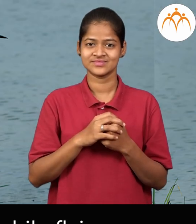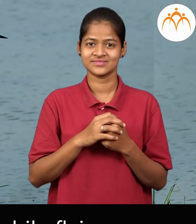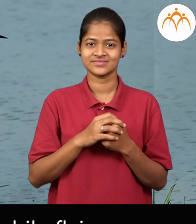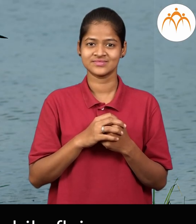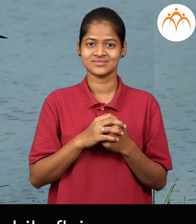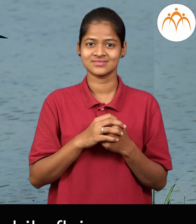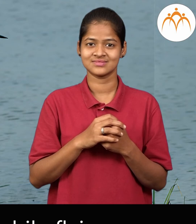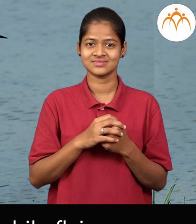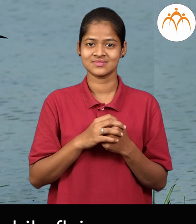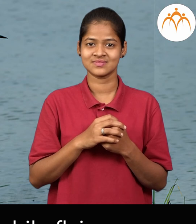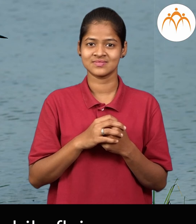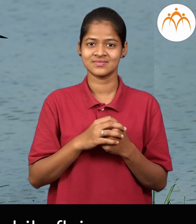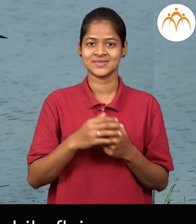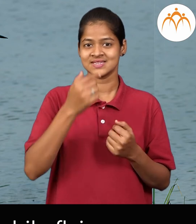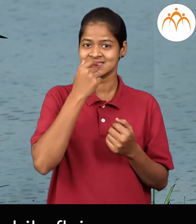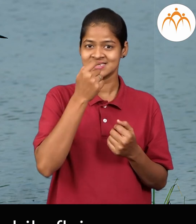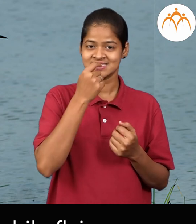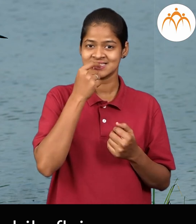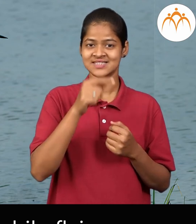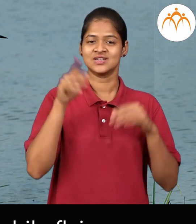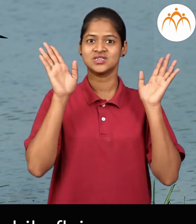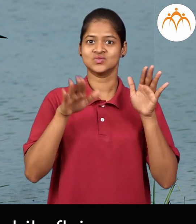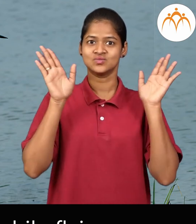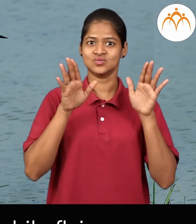Egrets form a line while flying.